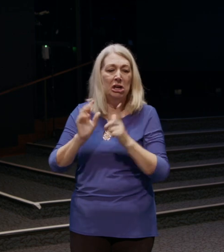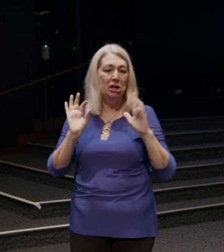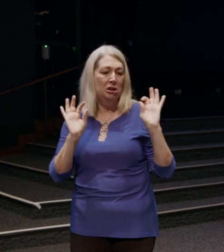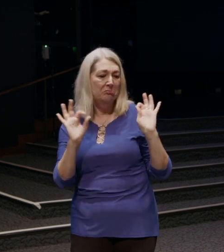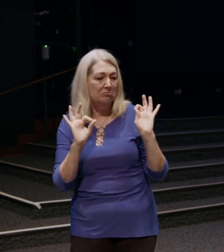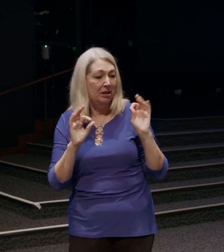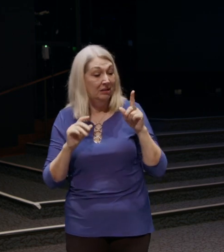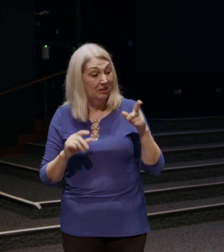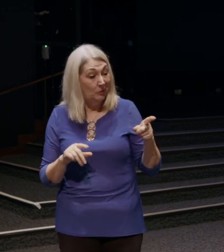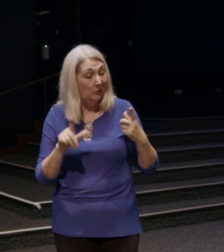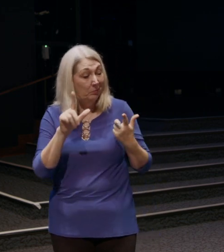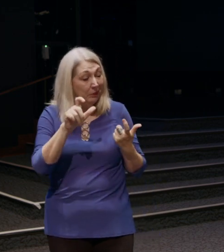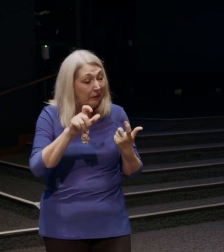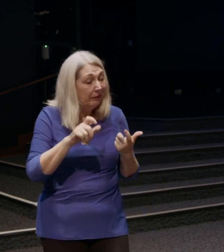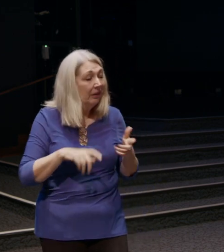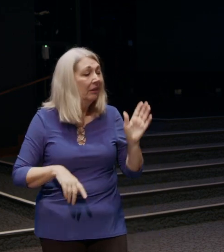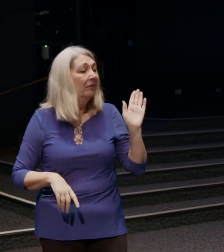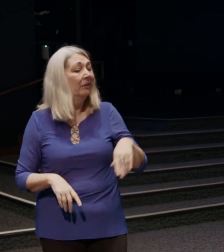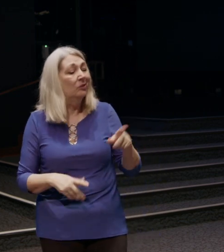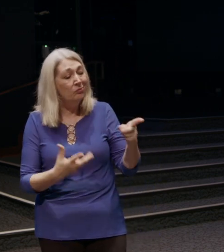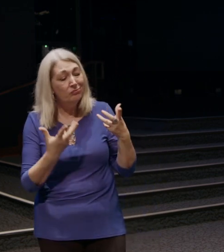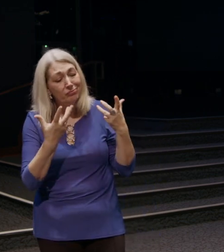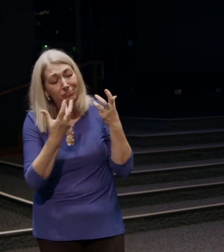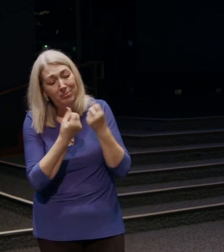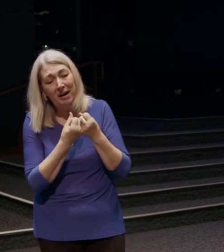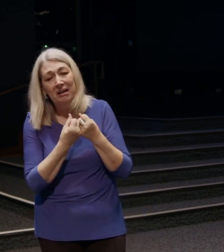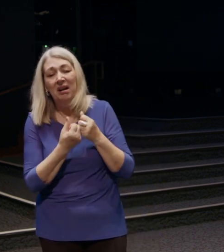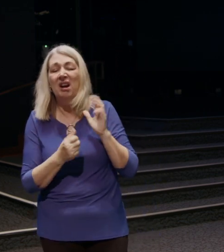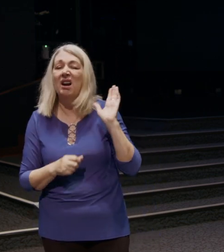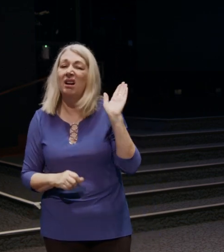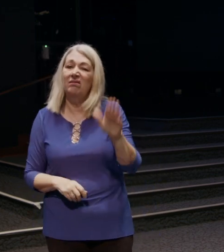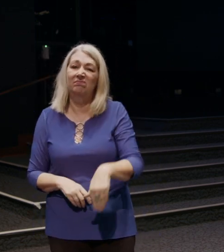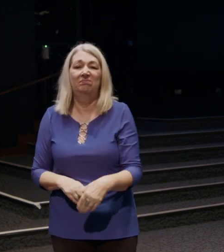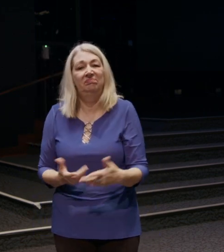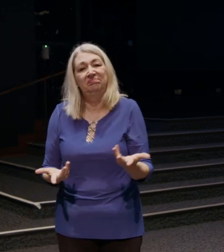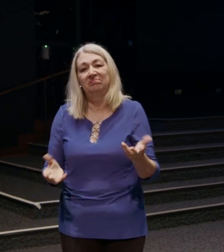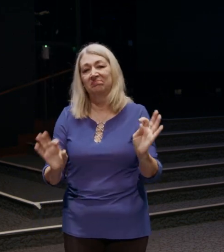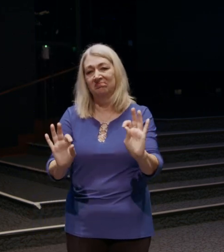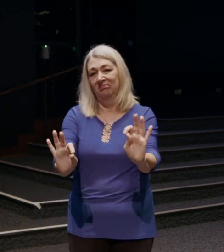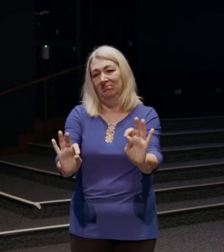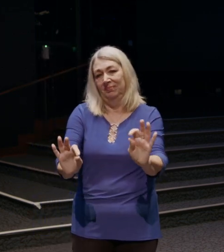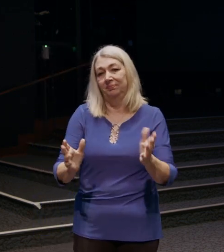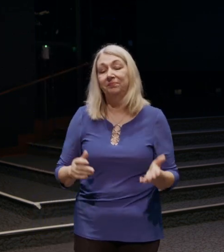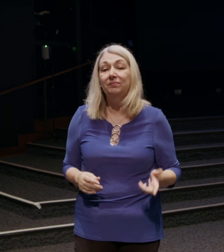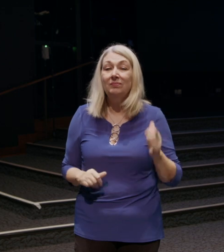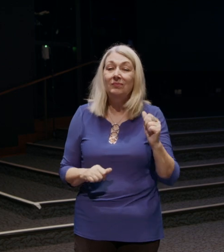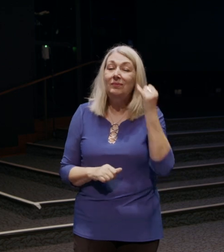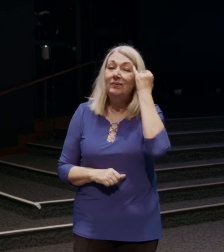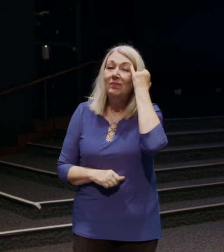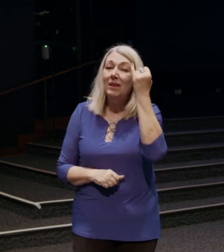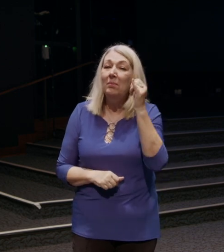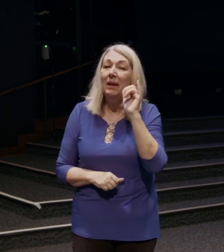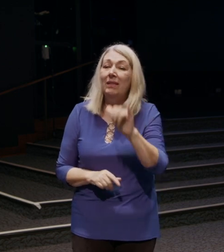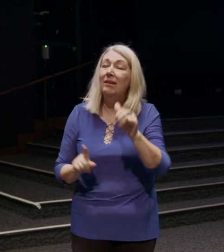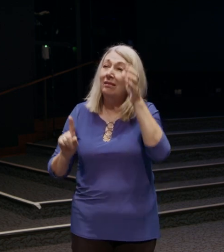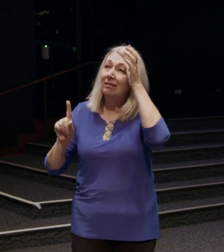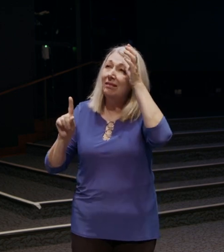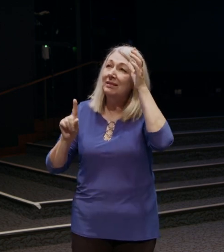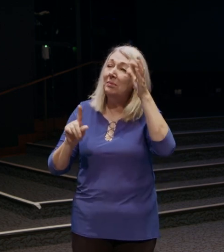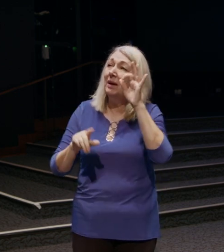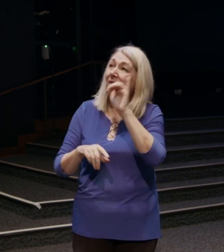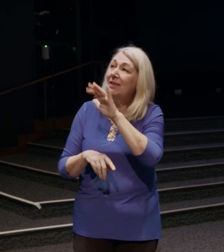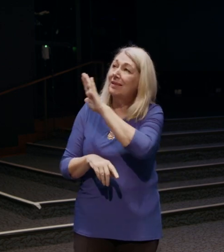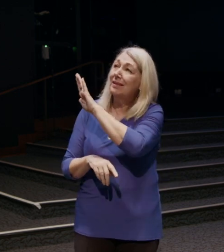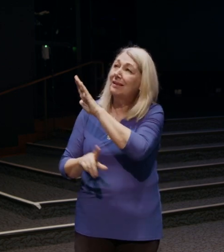not willing to do, really should not do. The ideals of an organization are to be held up. They're